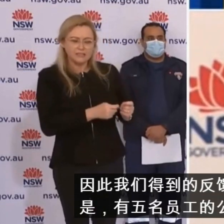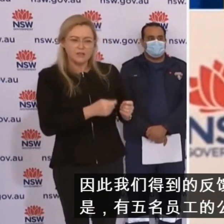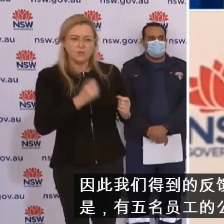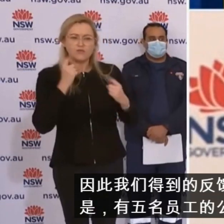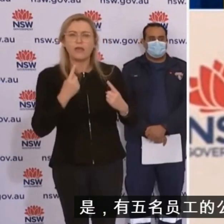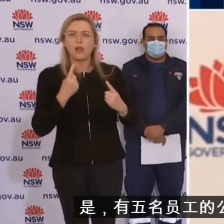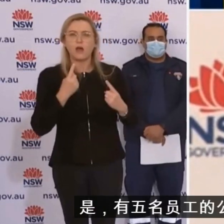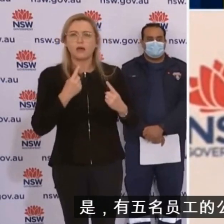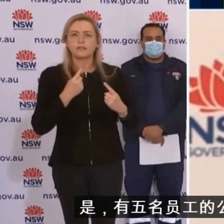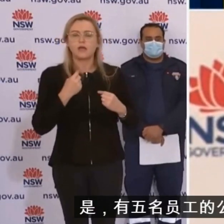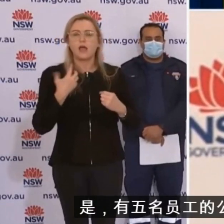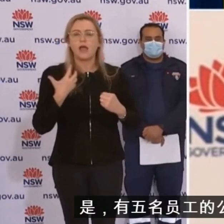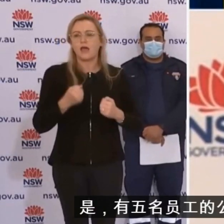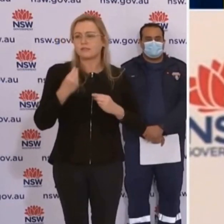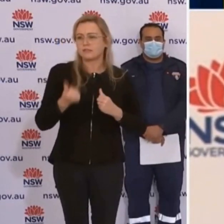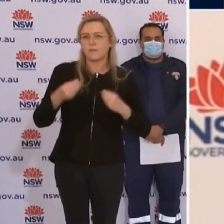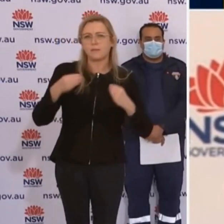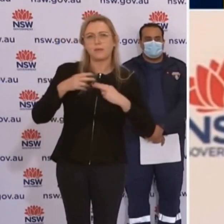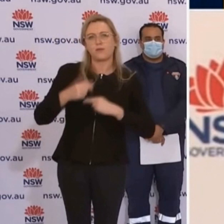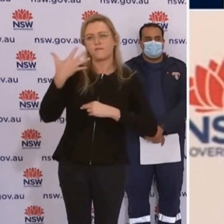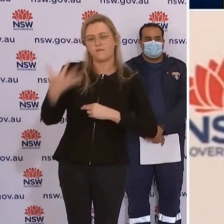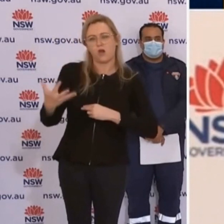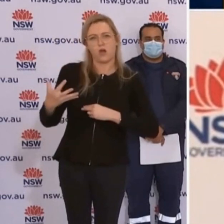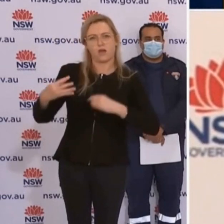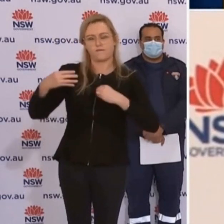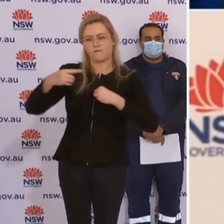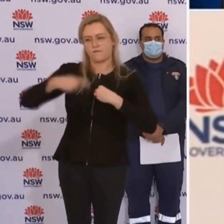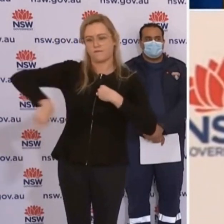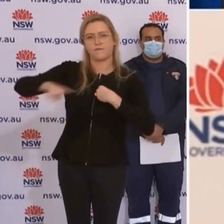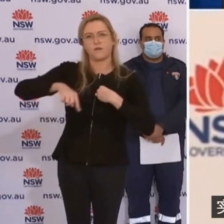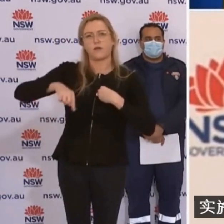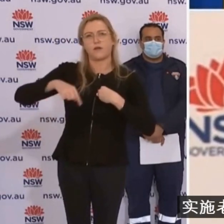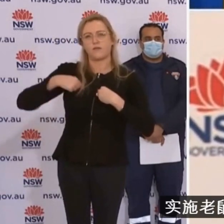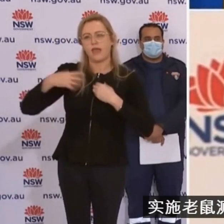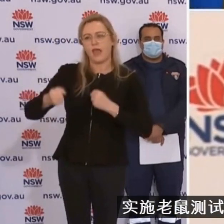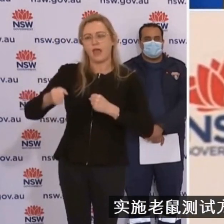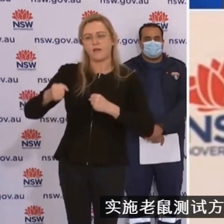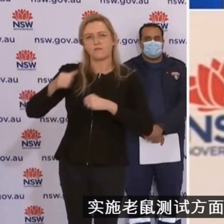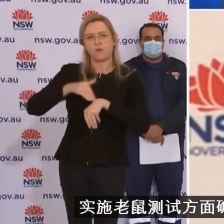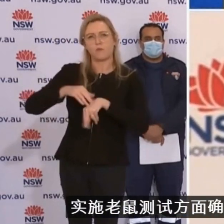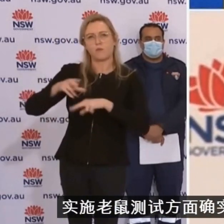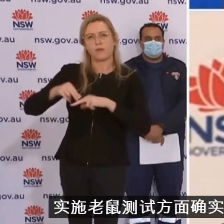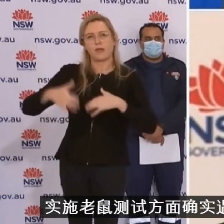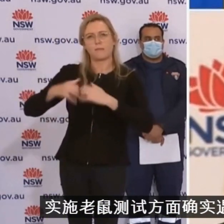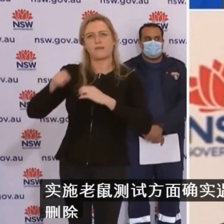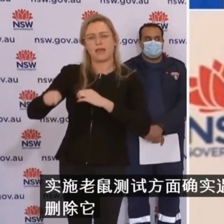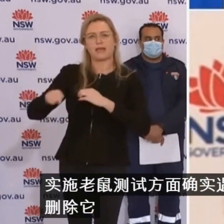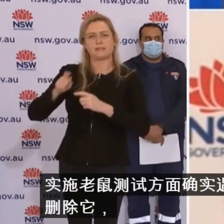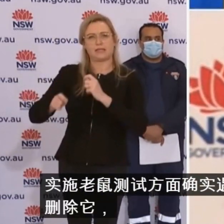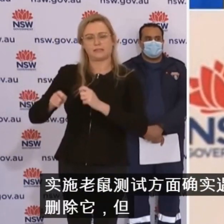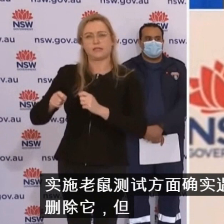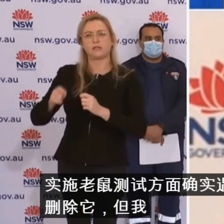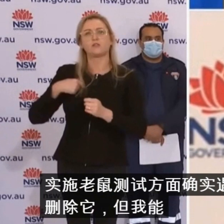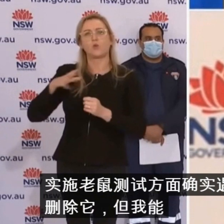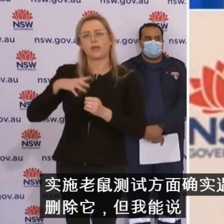5 employees really struggled with implementation of the rat testing. But so what we did was remove